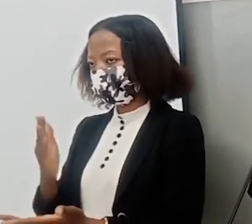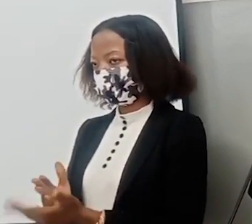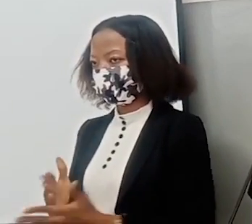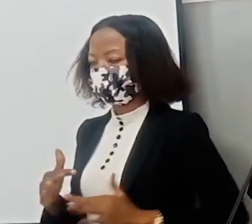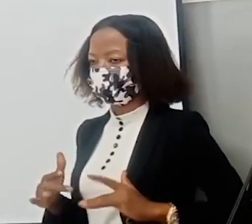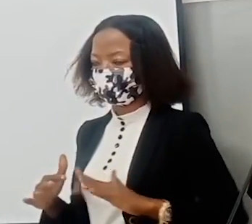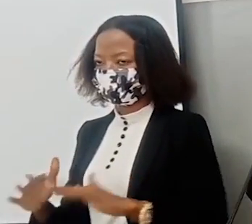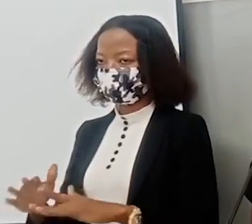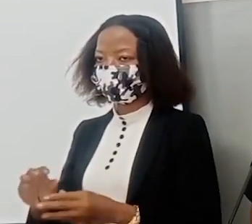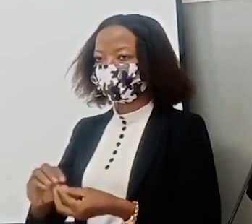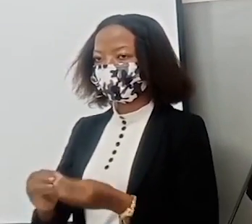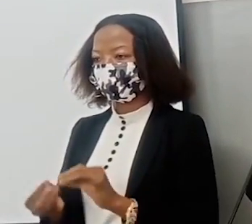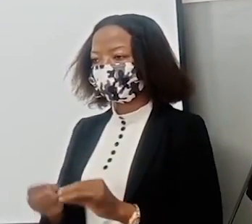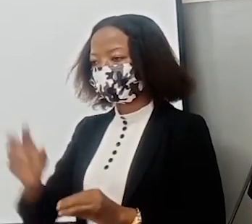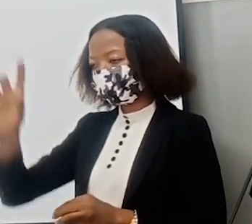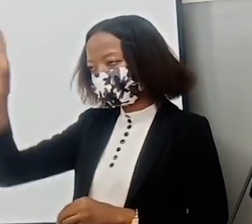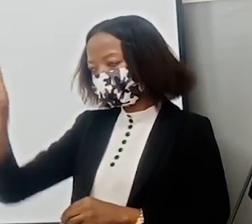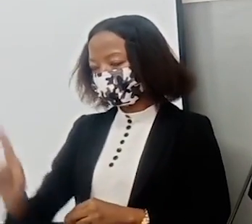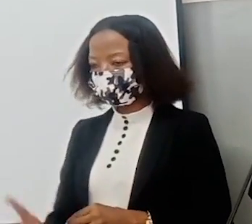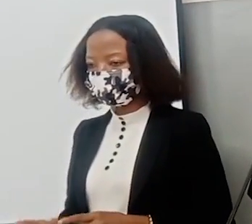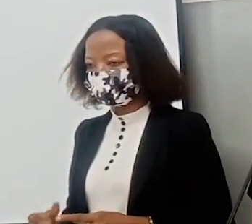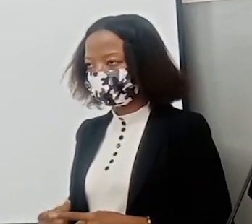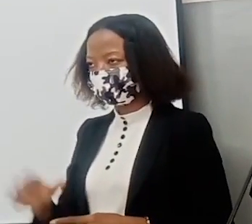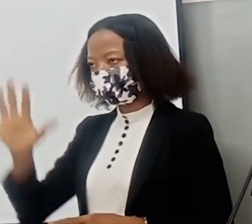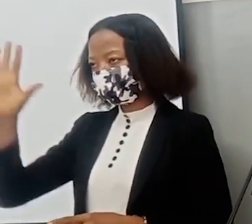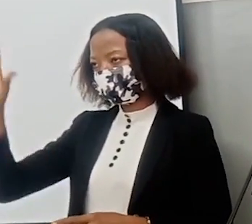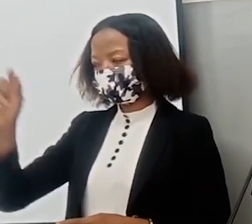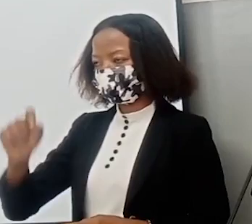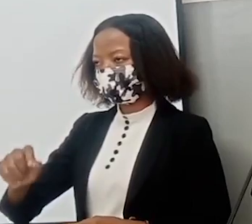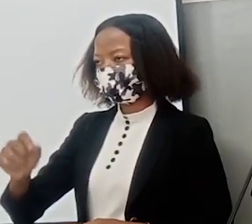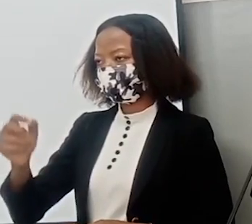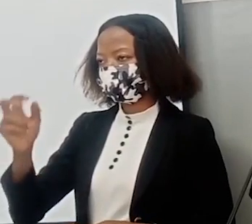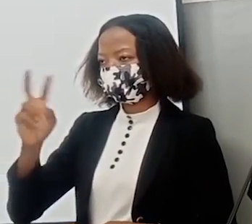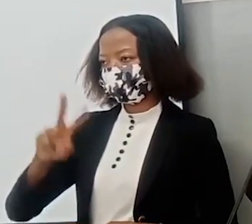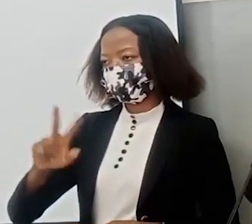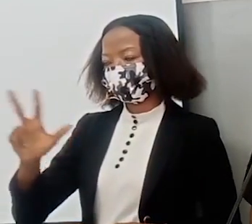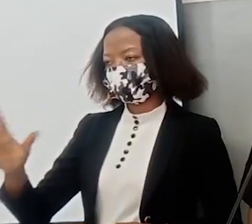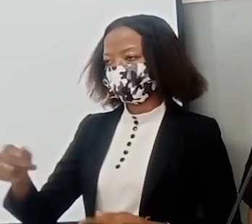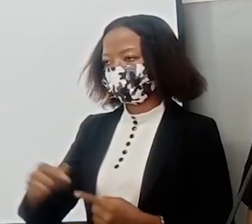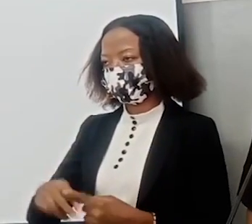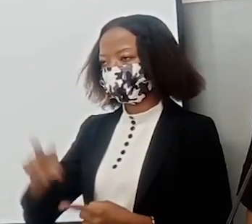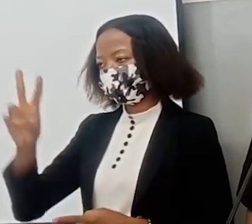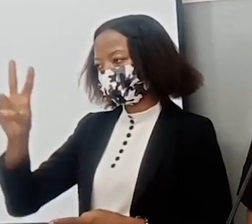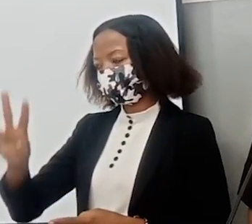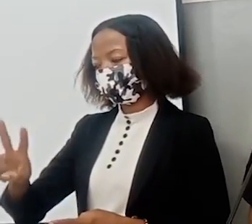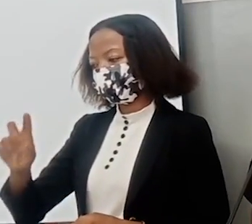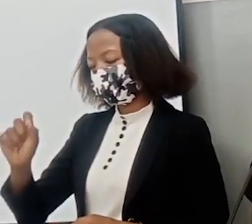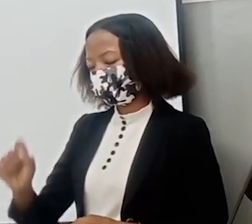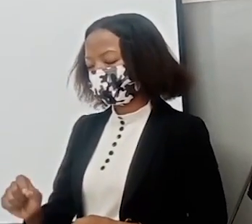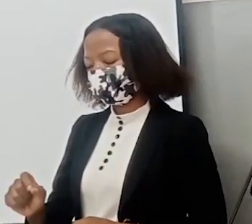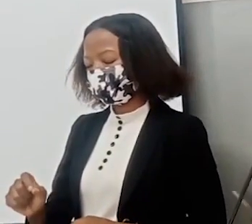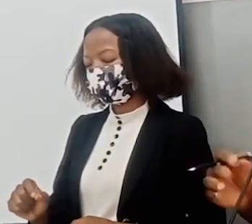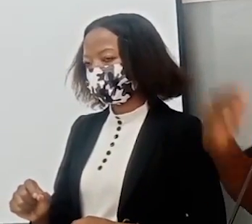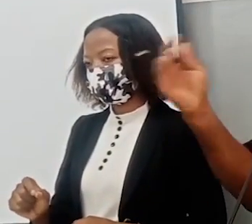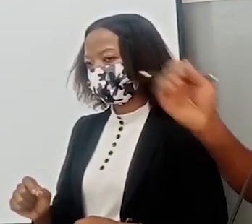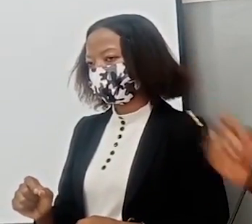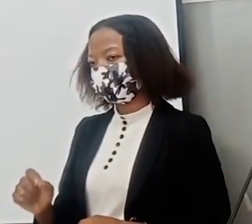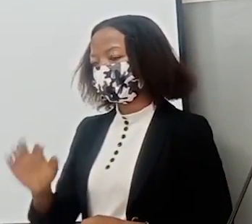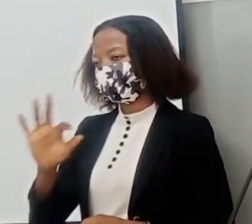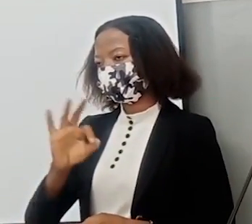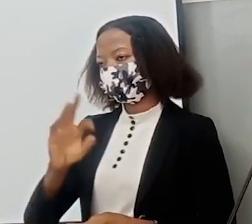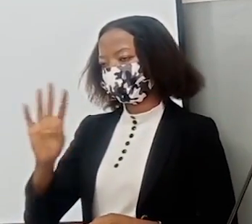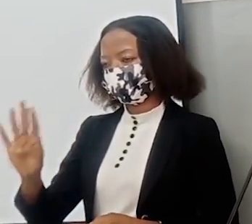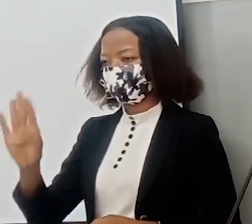the cases came down from 523 weekly to 292, which represented